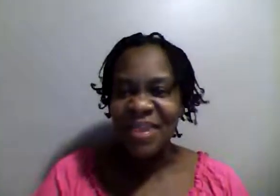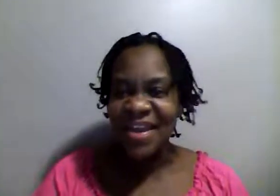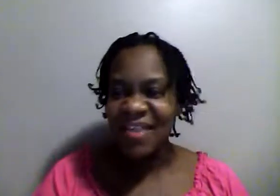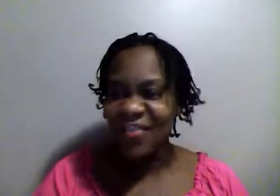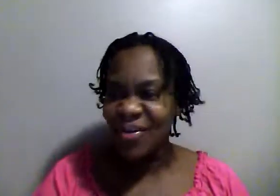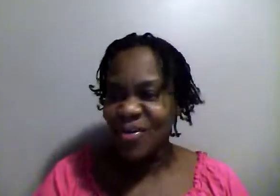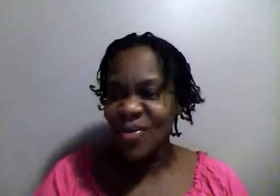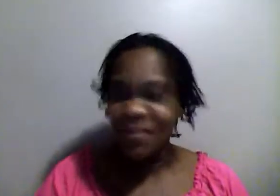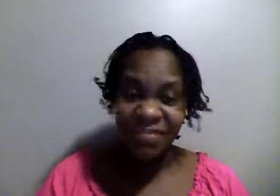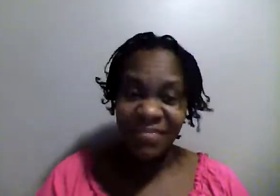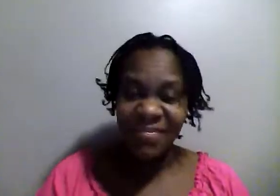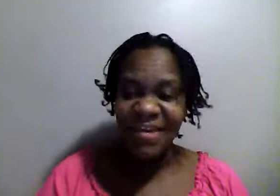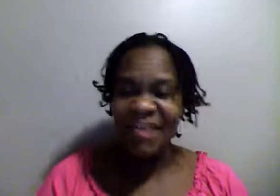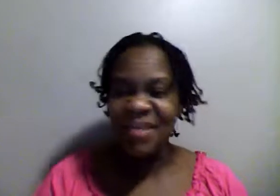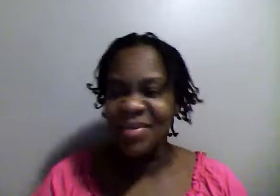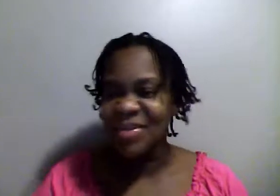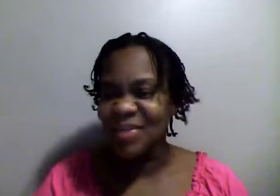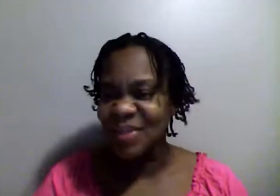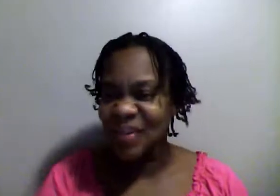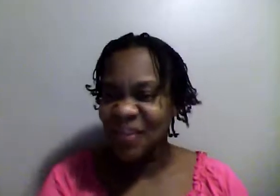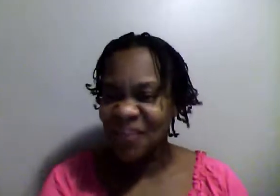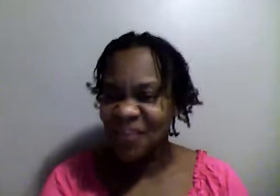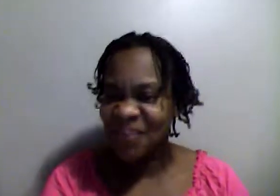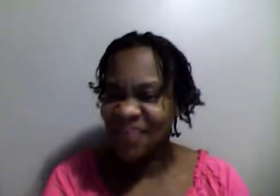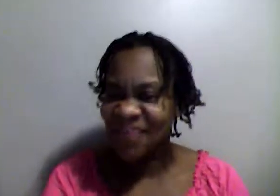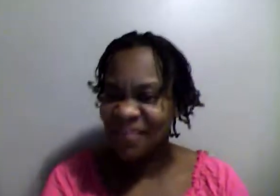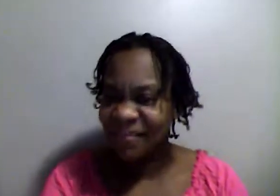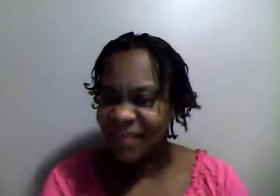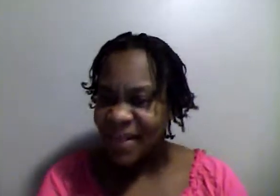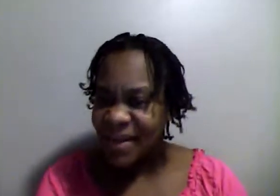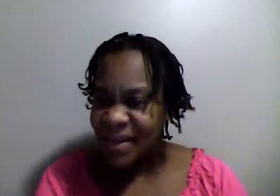if you are able to do so. Let's see.